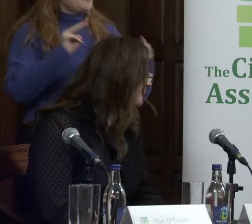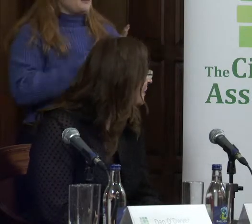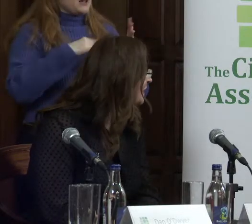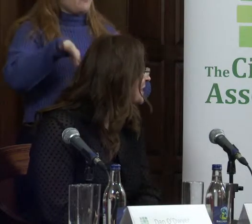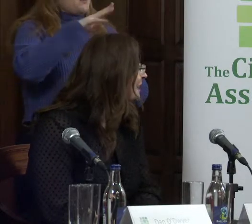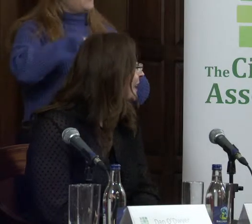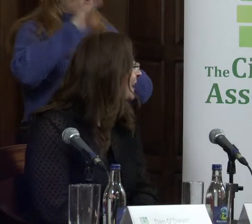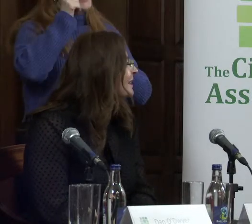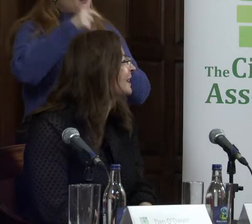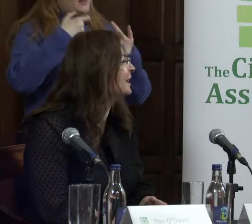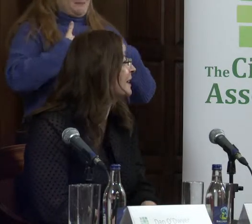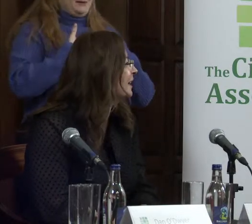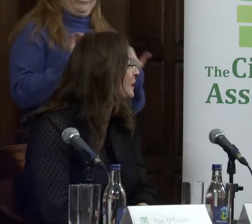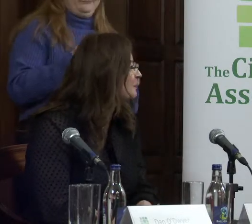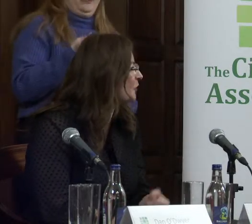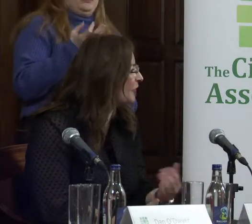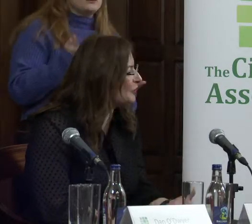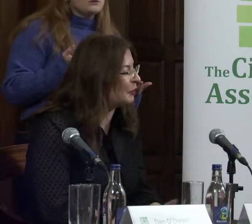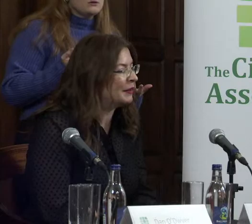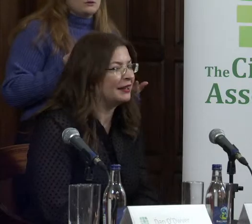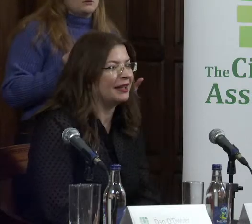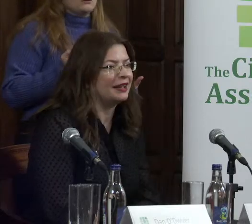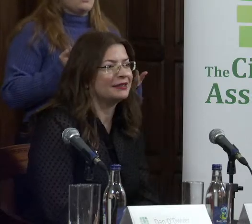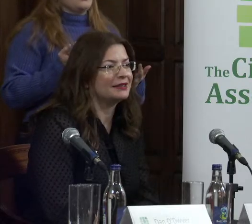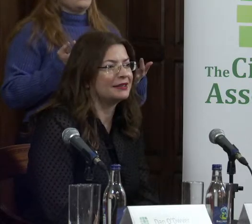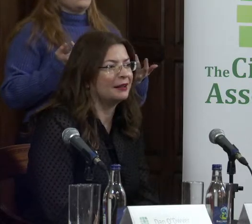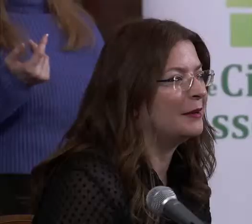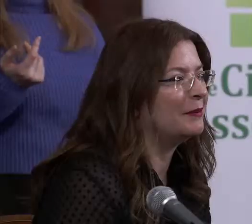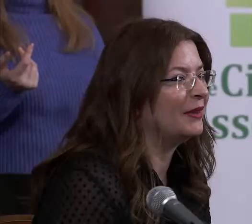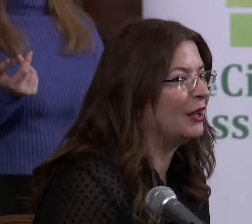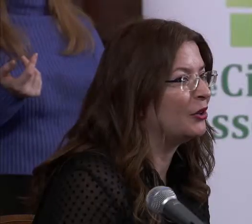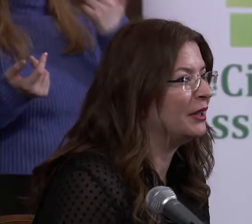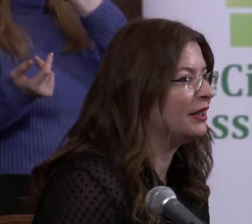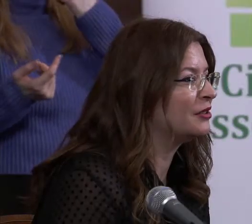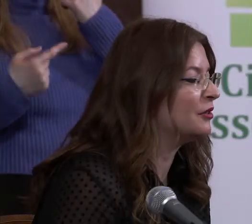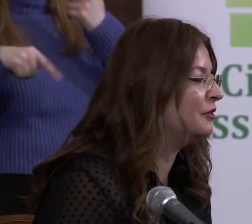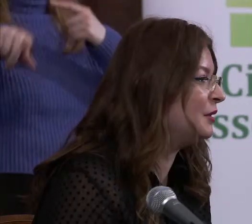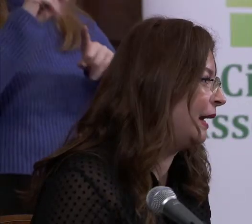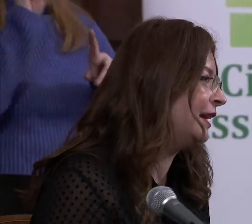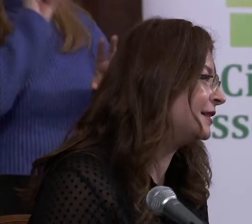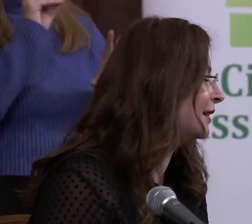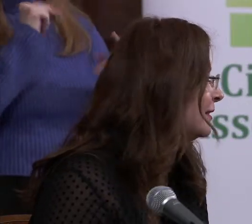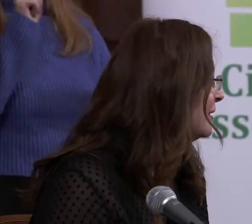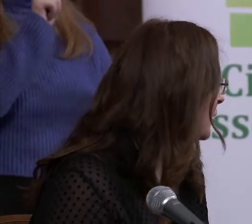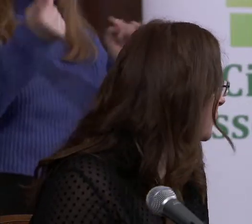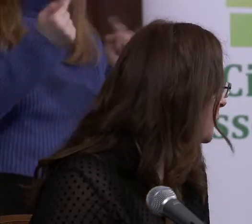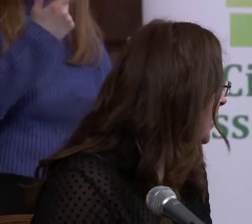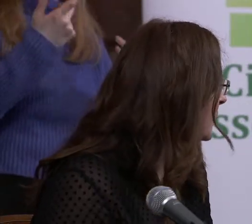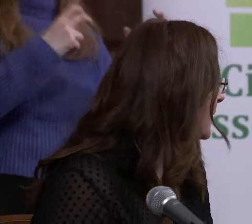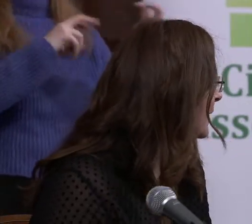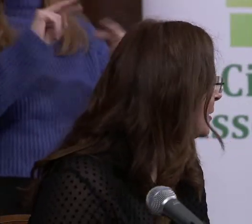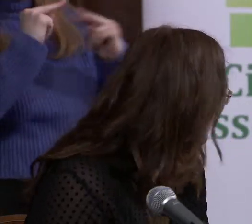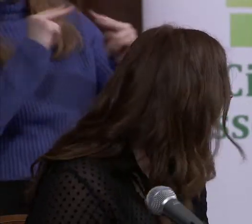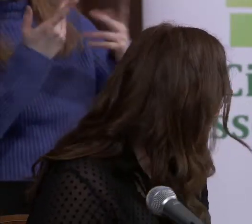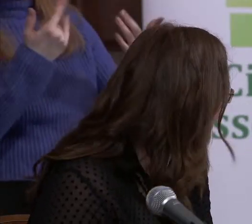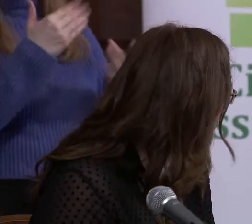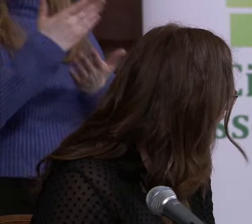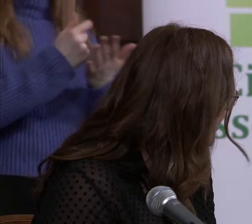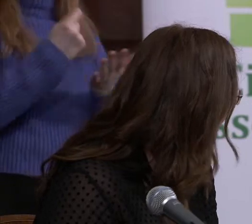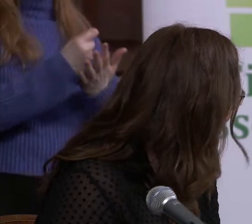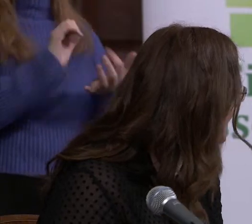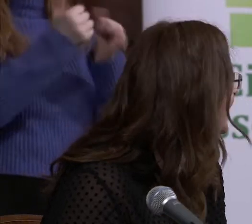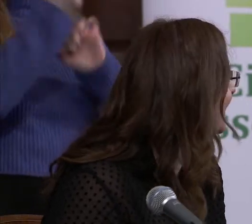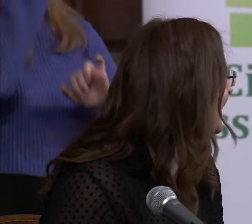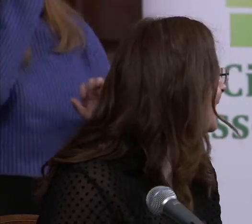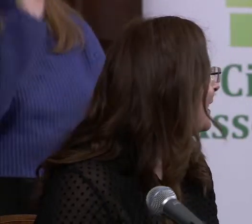more experience than I had with the topic, and they were willing to debate and negotiate and sometimes even change